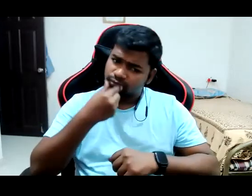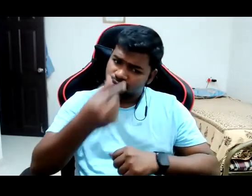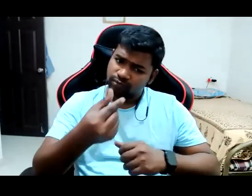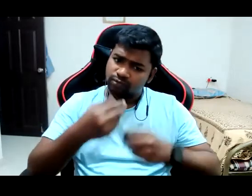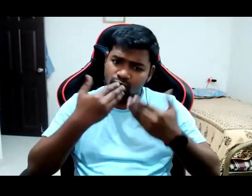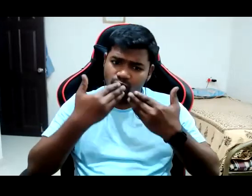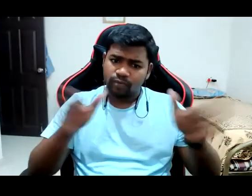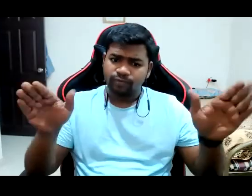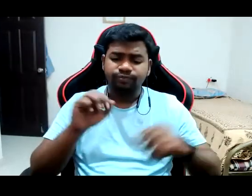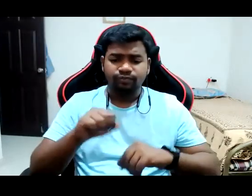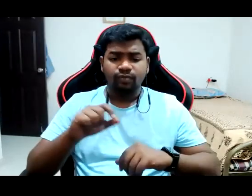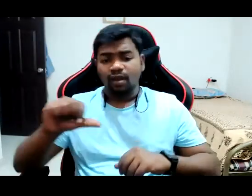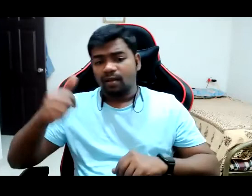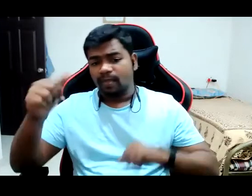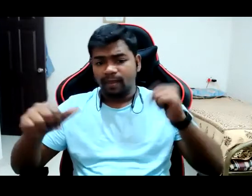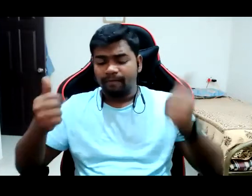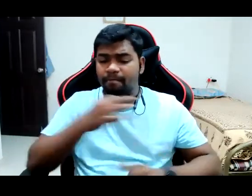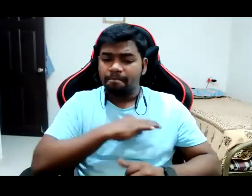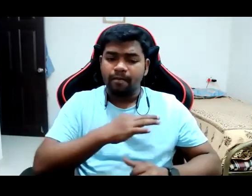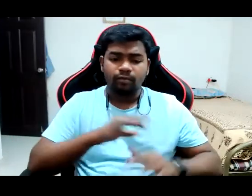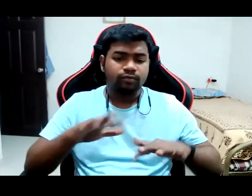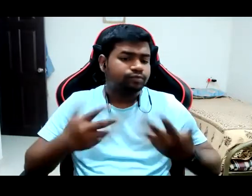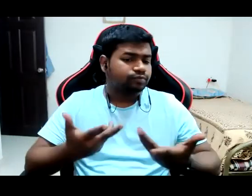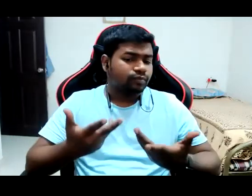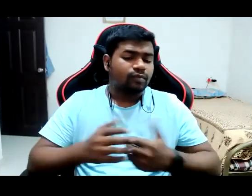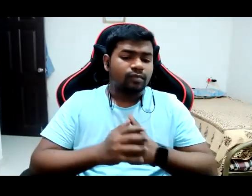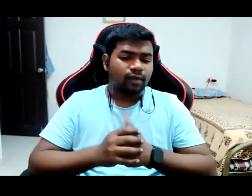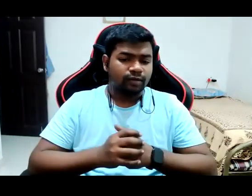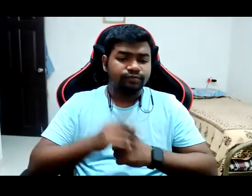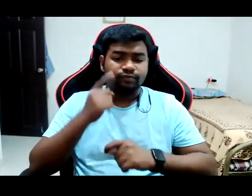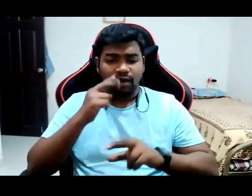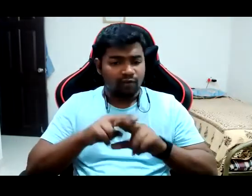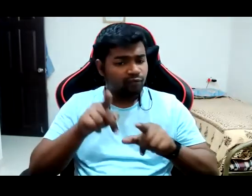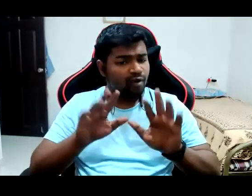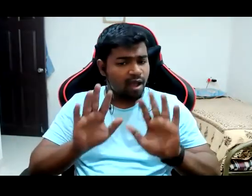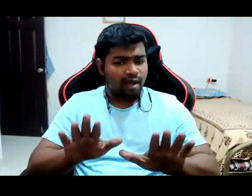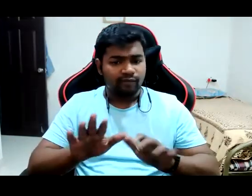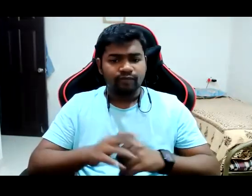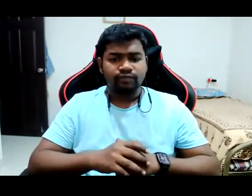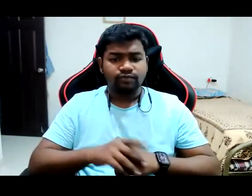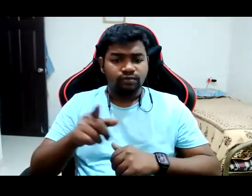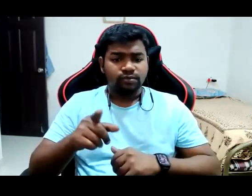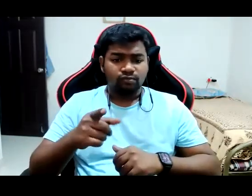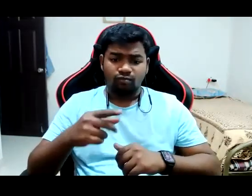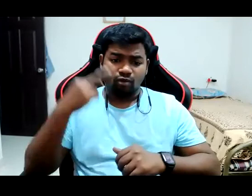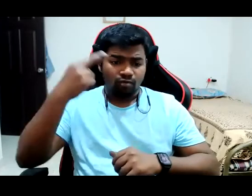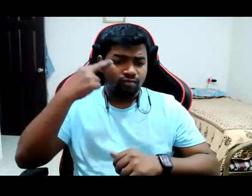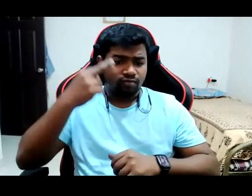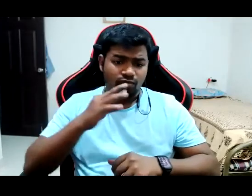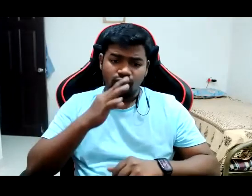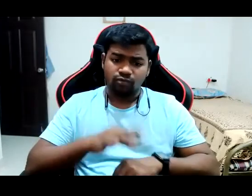these and see how other people can benefit, but that is not necessarily a requirement. If you have a solid reason for why you would not want to do